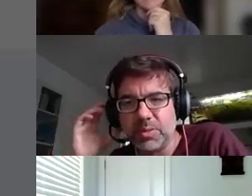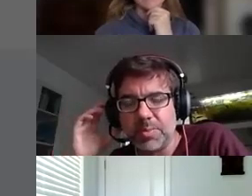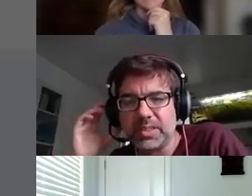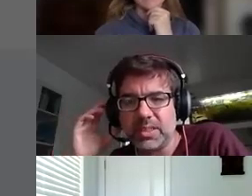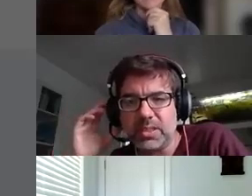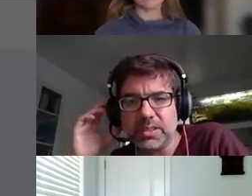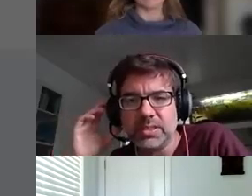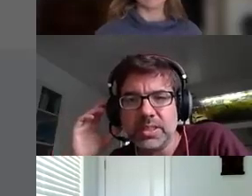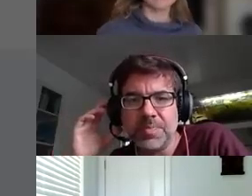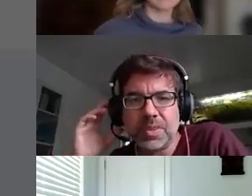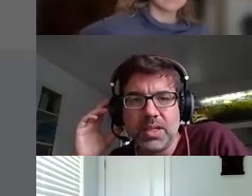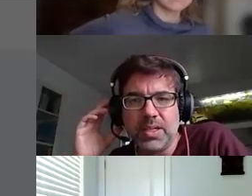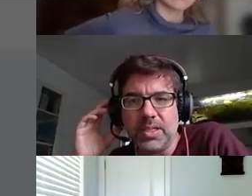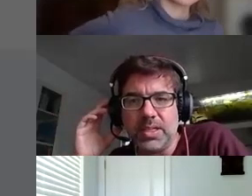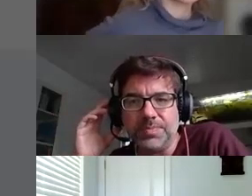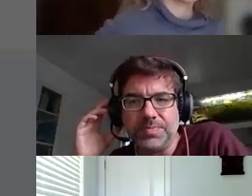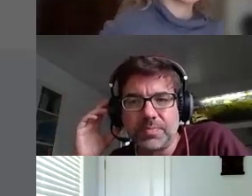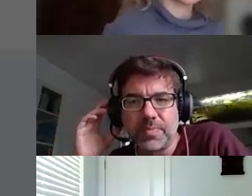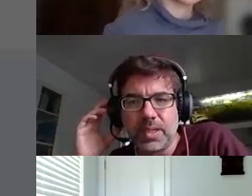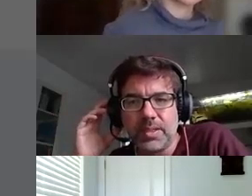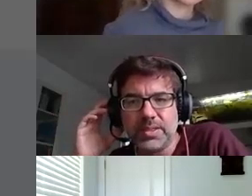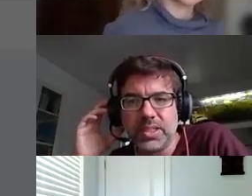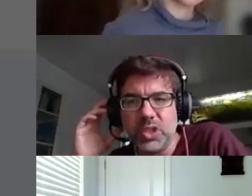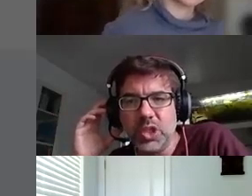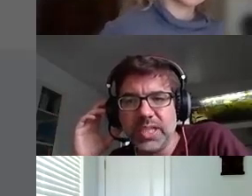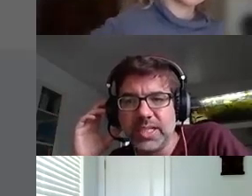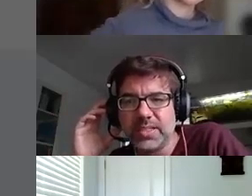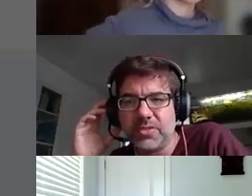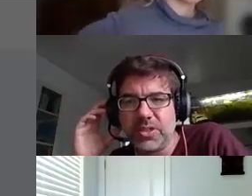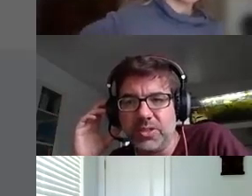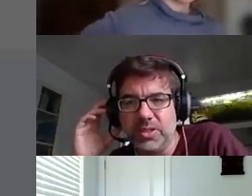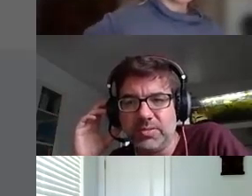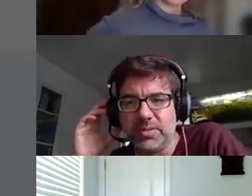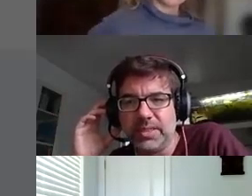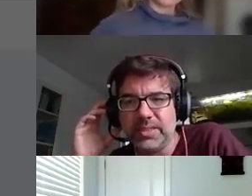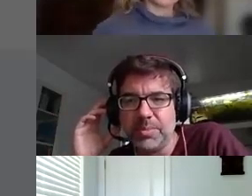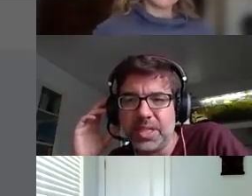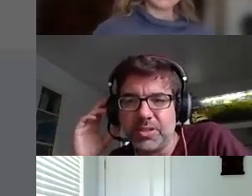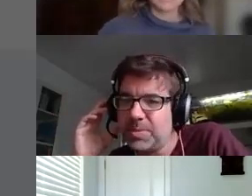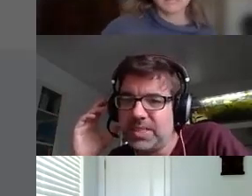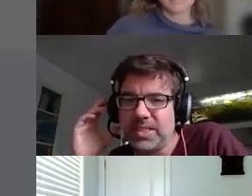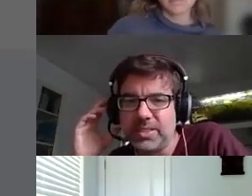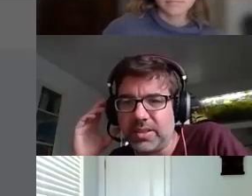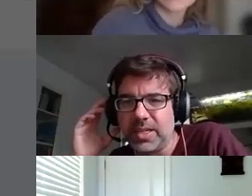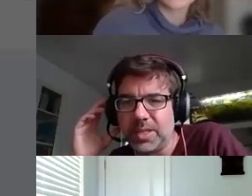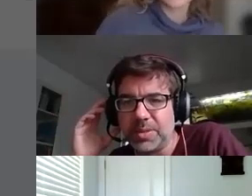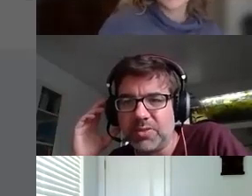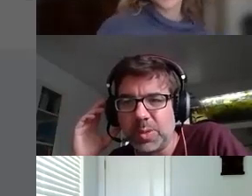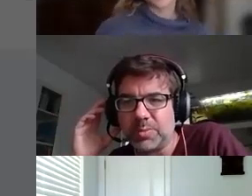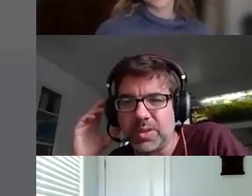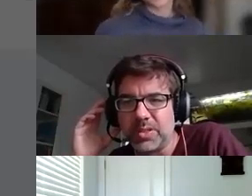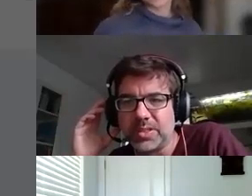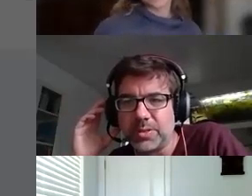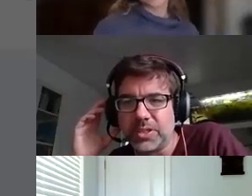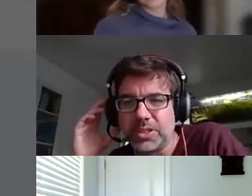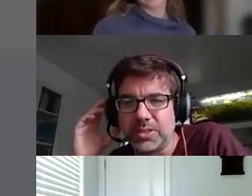even problematic content. So who takes that role? Ideally parents, but again, they might be overwhelmed